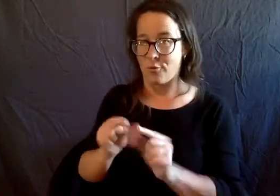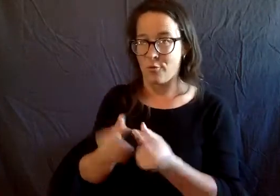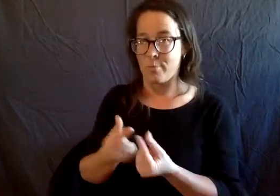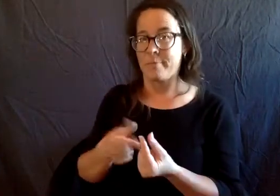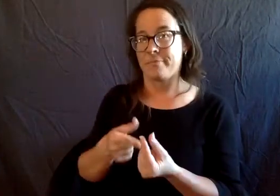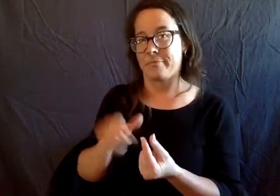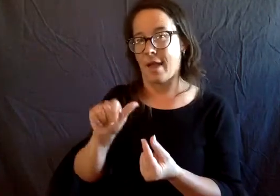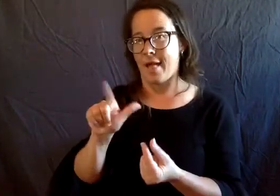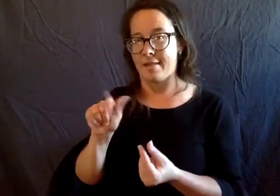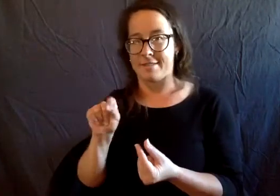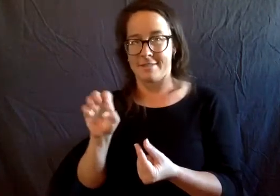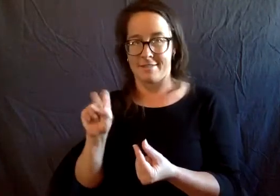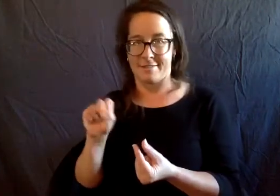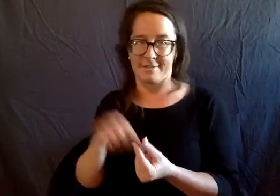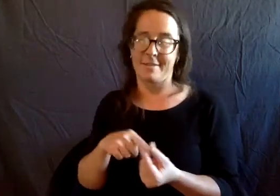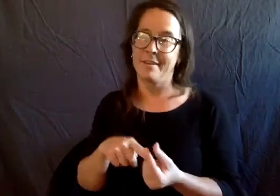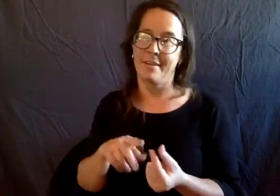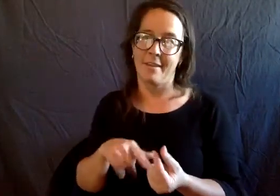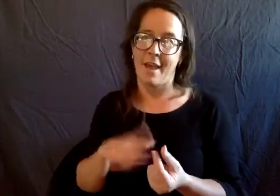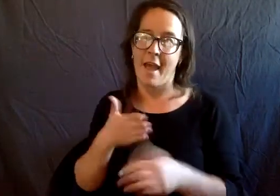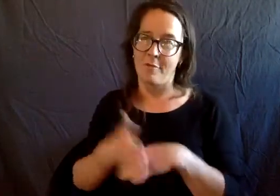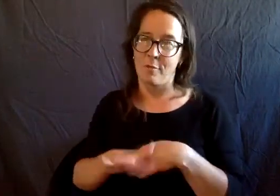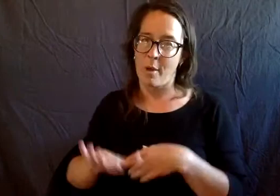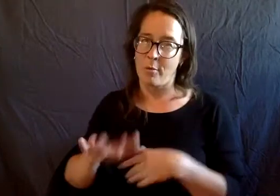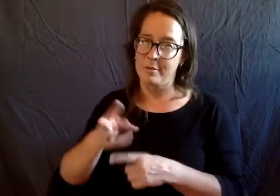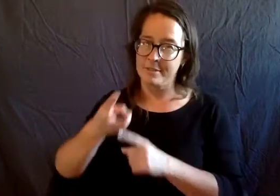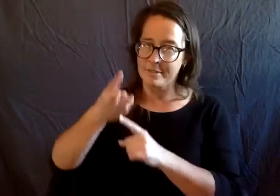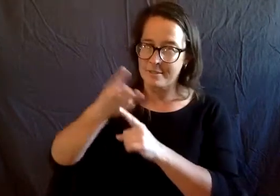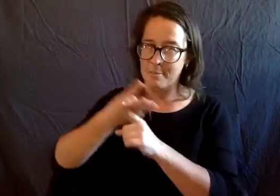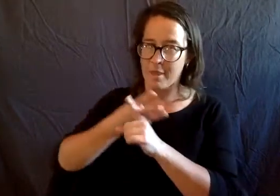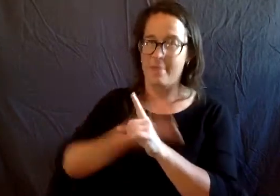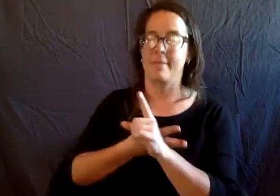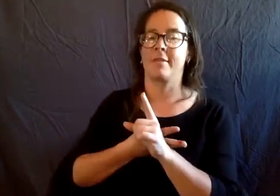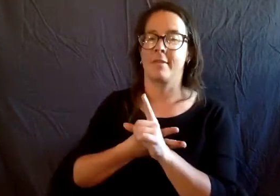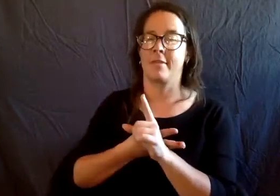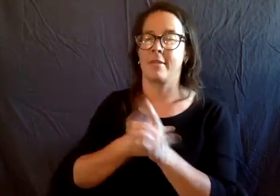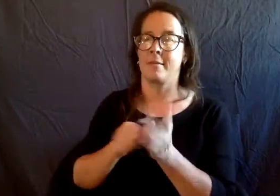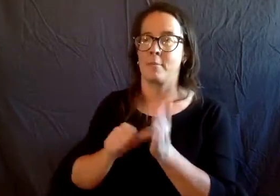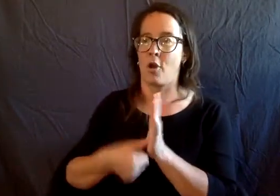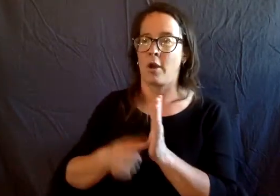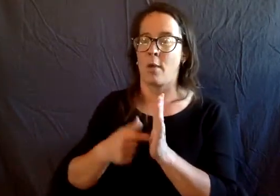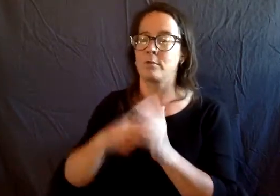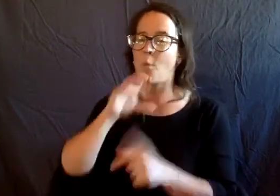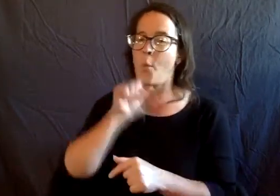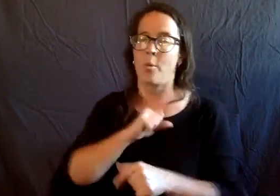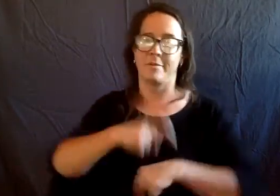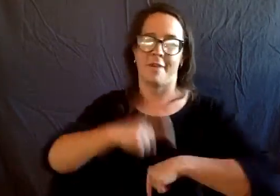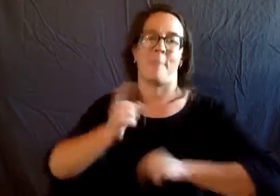with sponsorship in Alateen, after I got to about the 6 month mark, I was an old timer. Like, I knew all